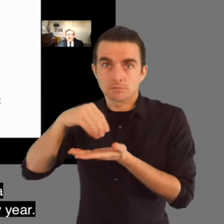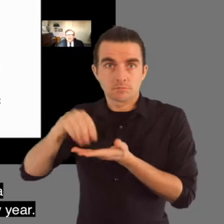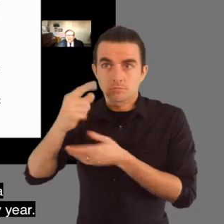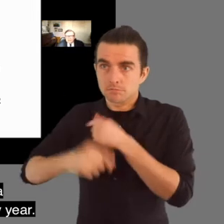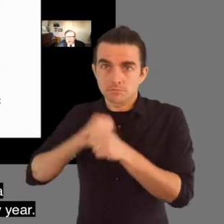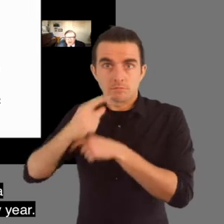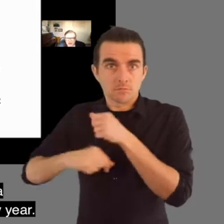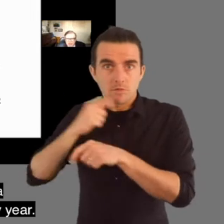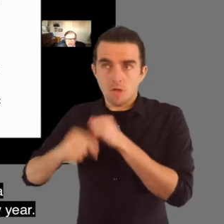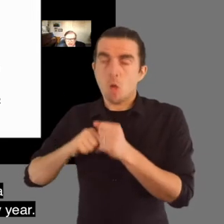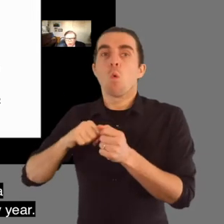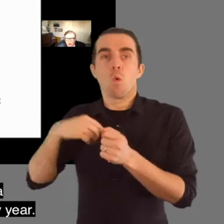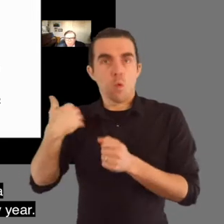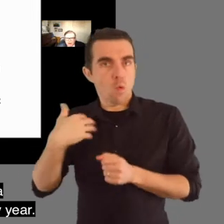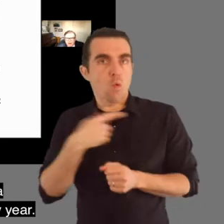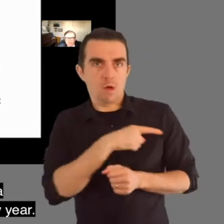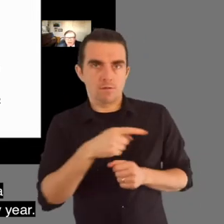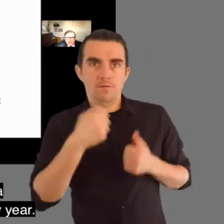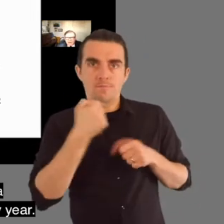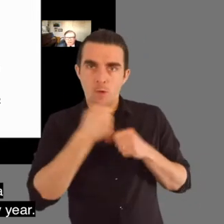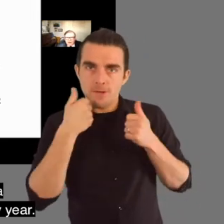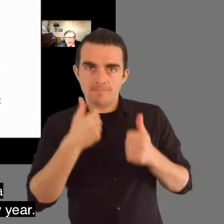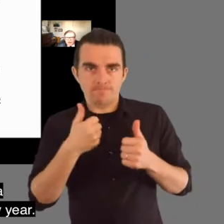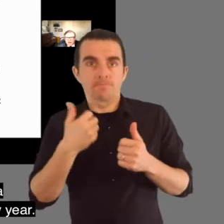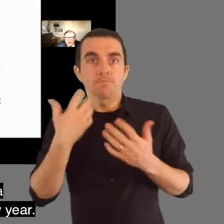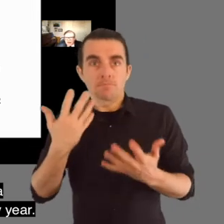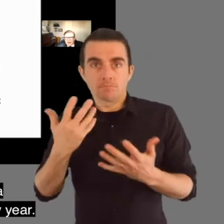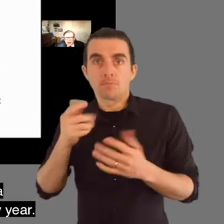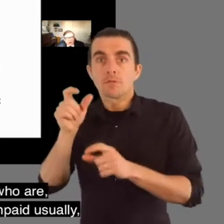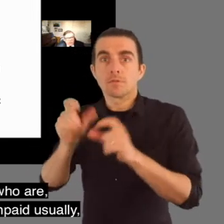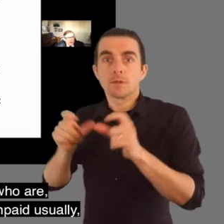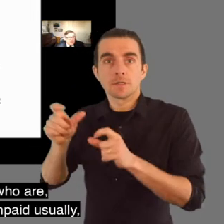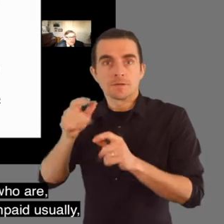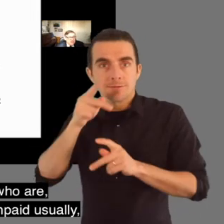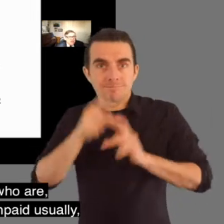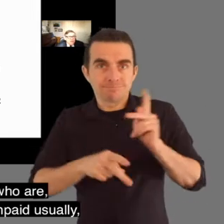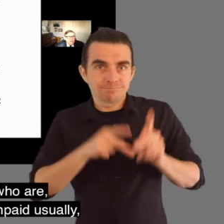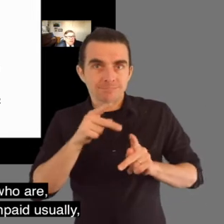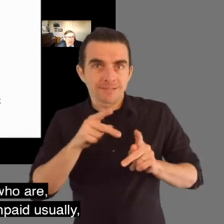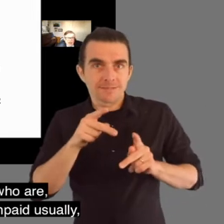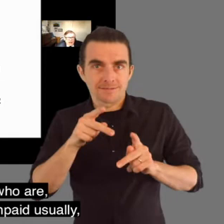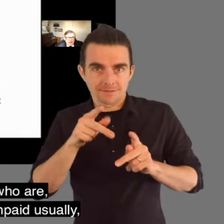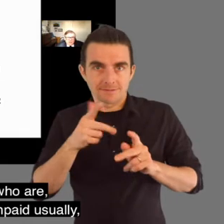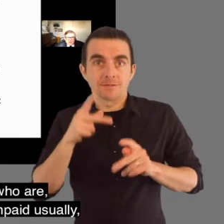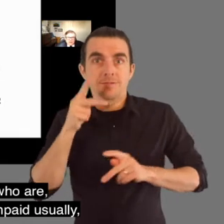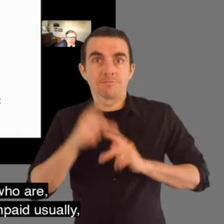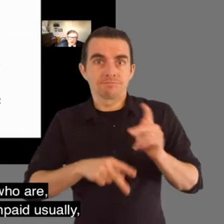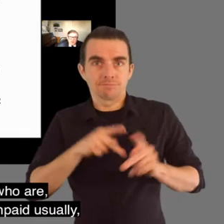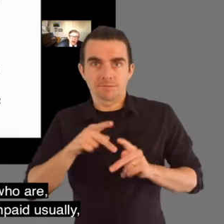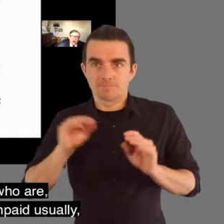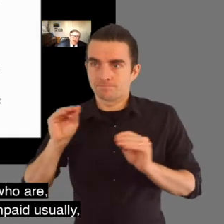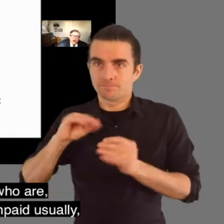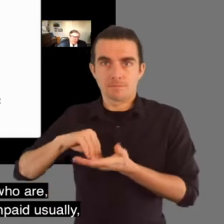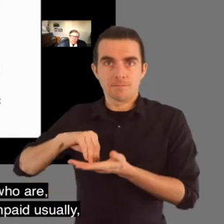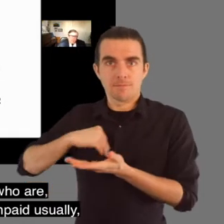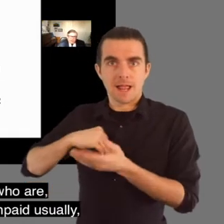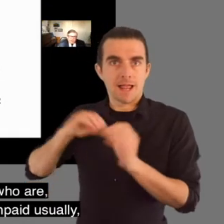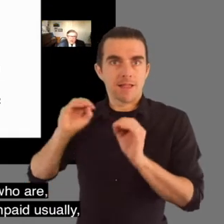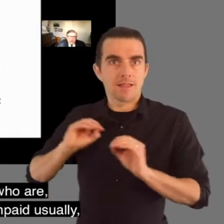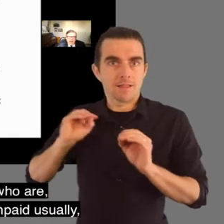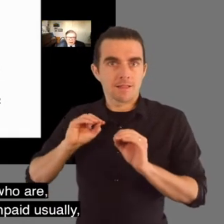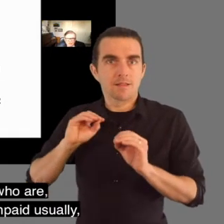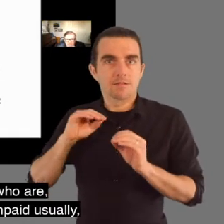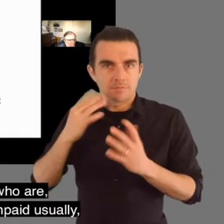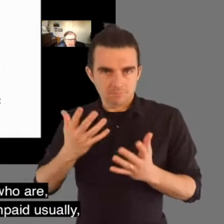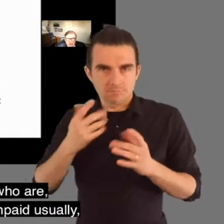of £891 million every year. Income losses from caregivers, who are, because